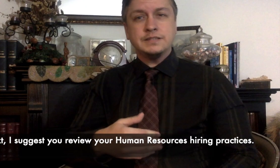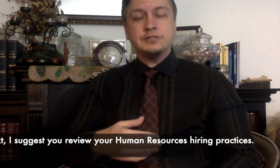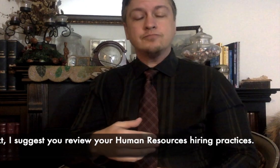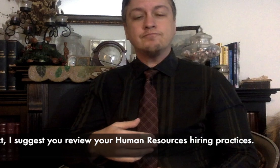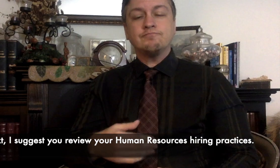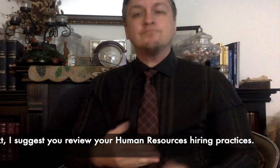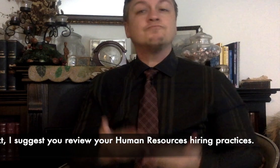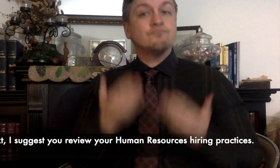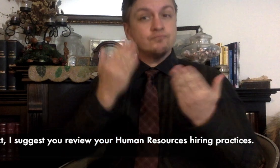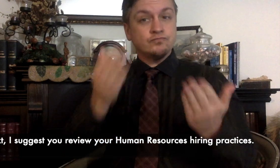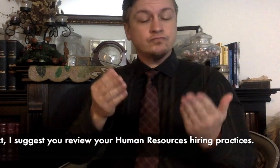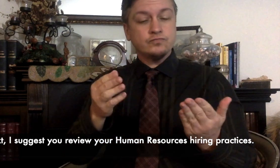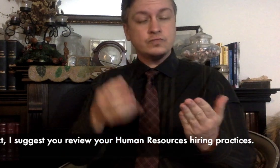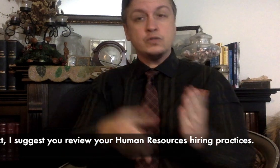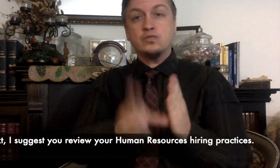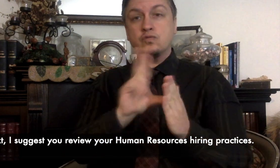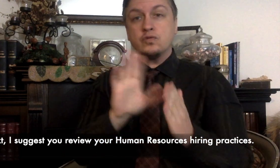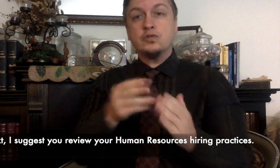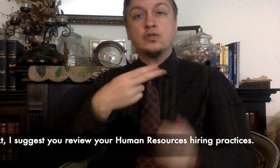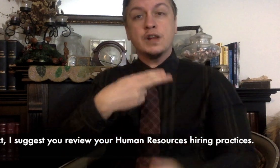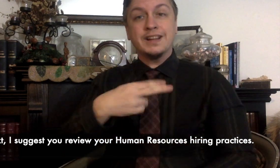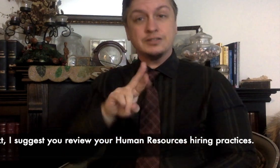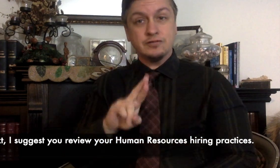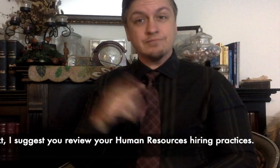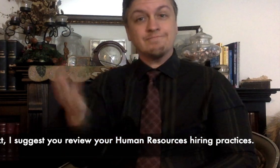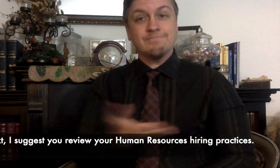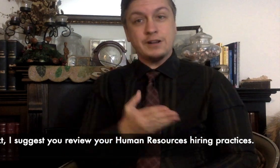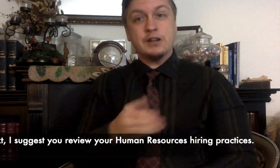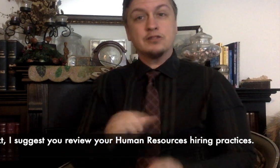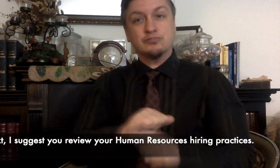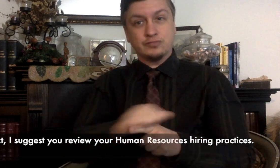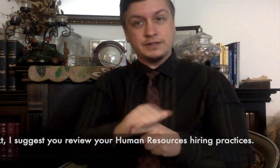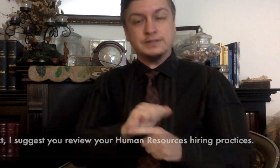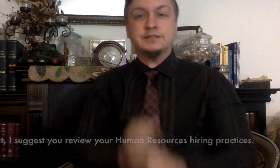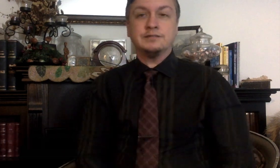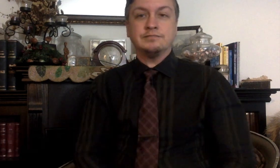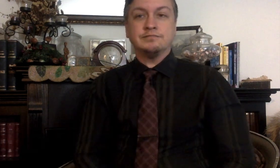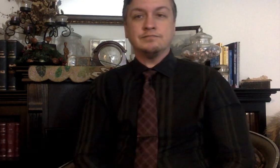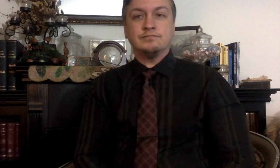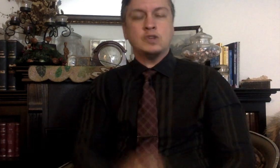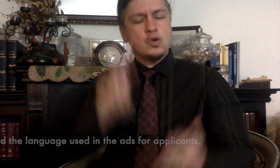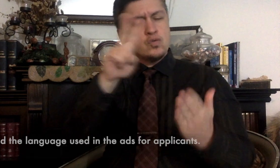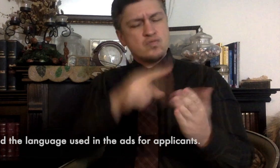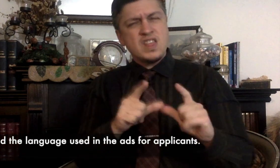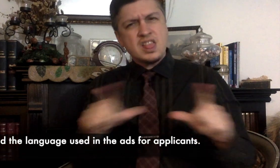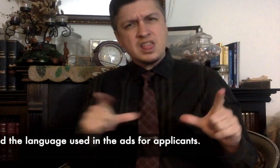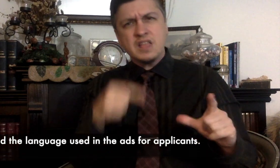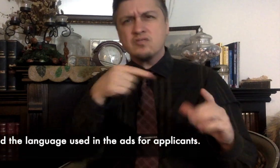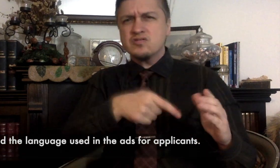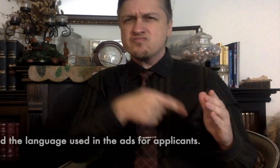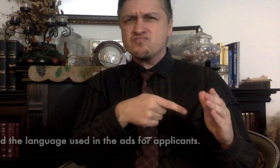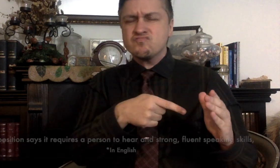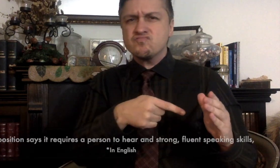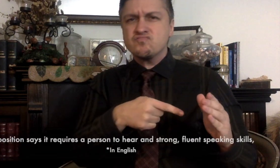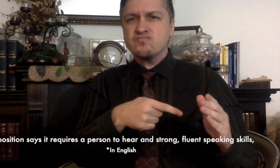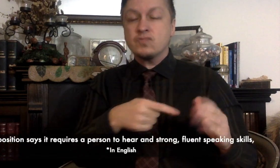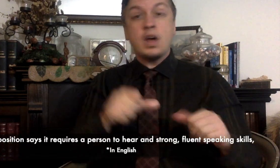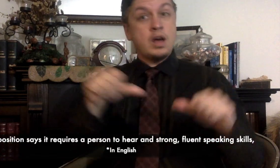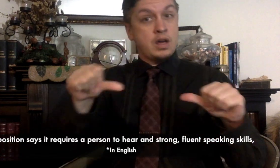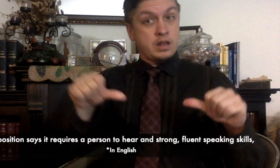Next, I suggest you review your human resources hiring practices. Read the language used in those